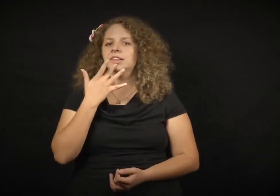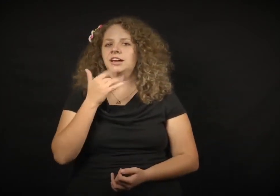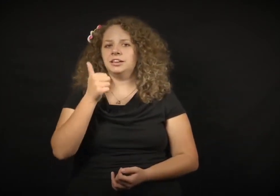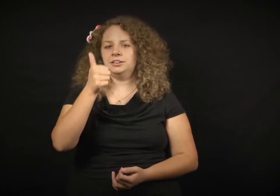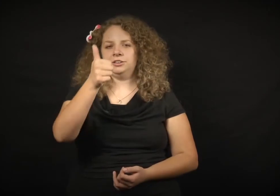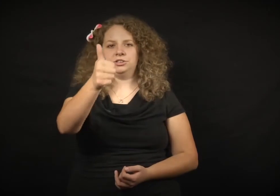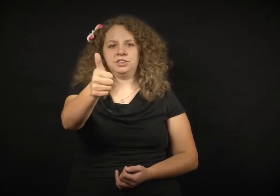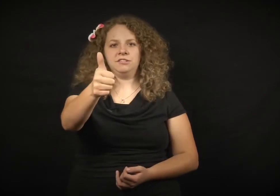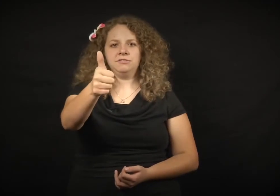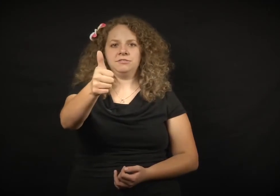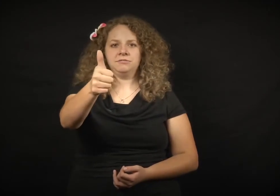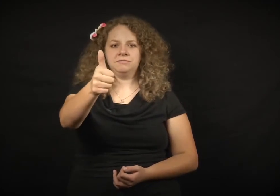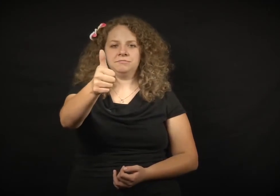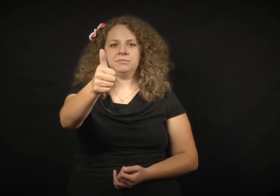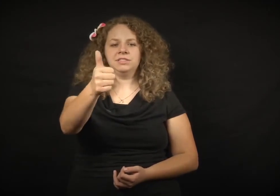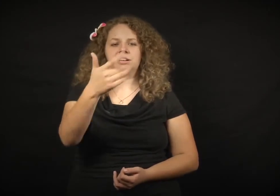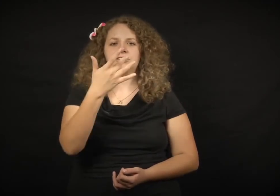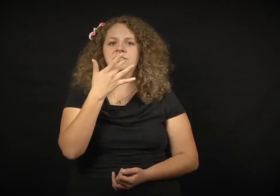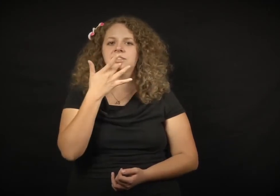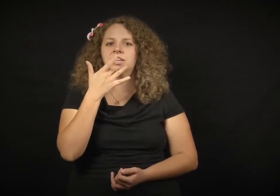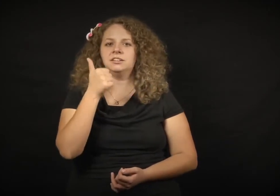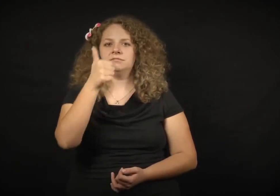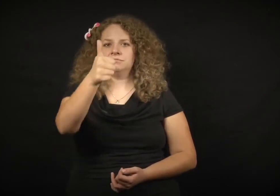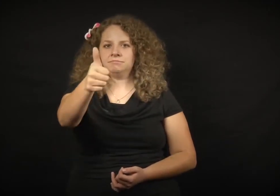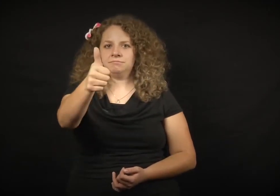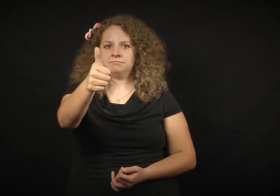Luck yourself is actually the sign.